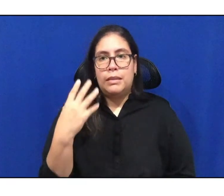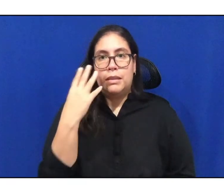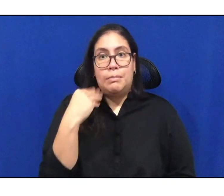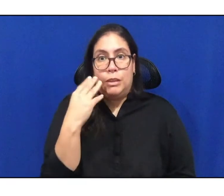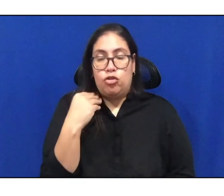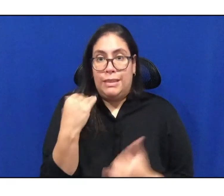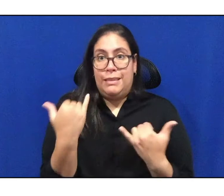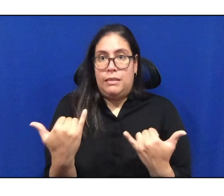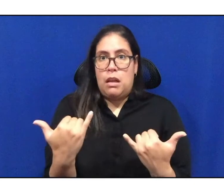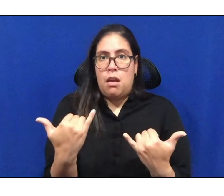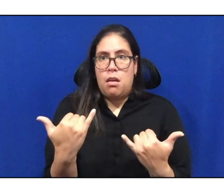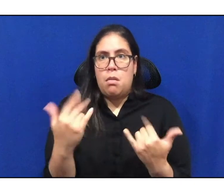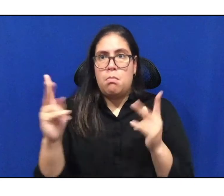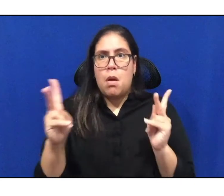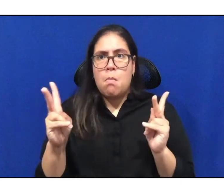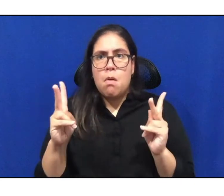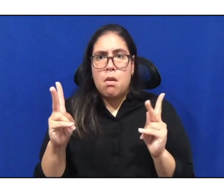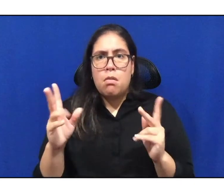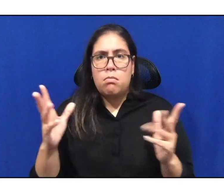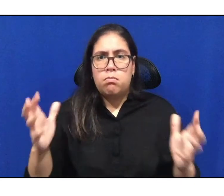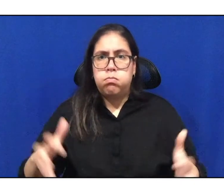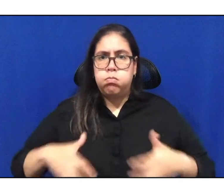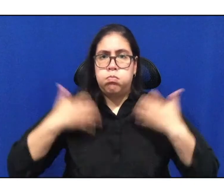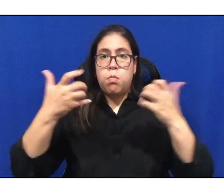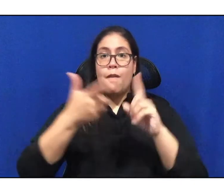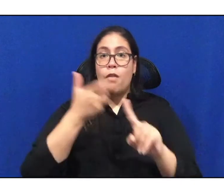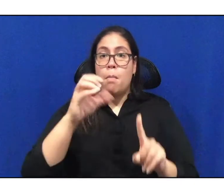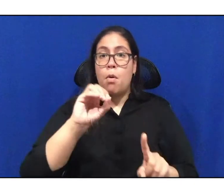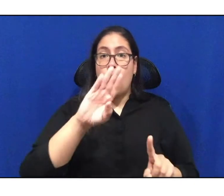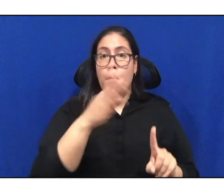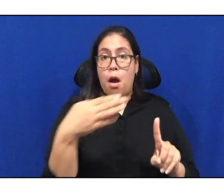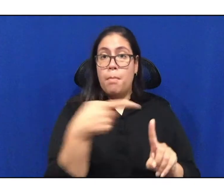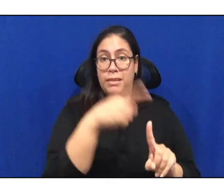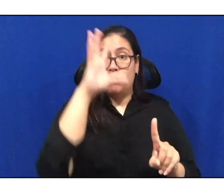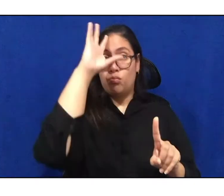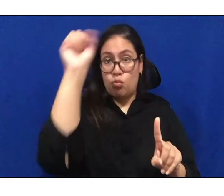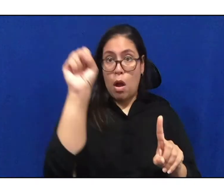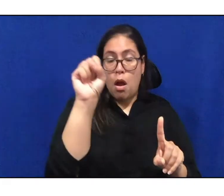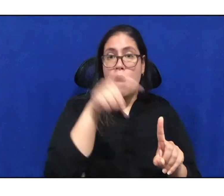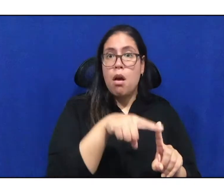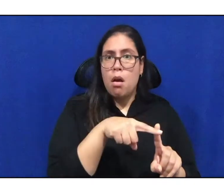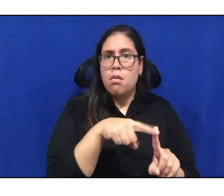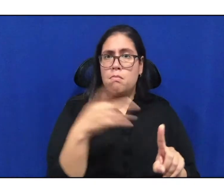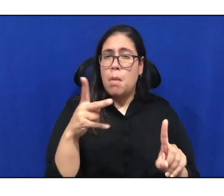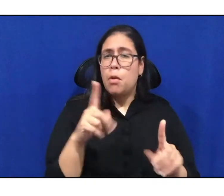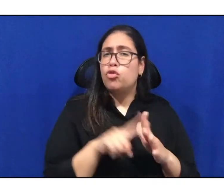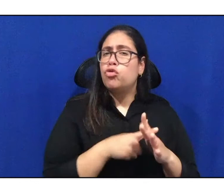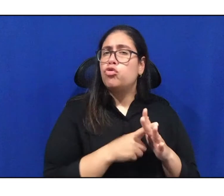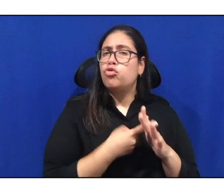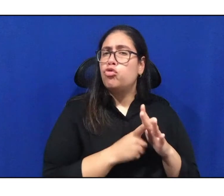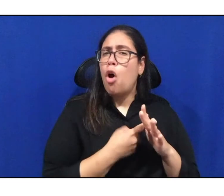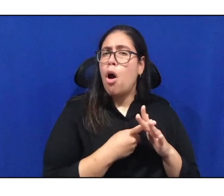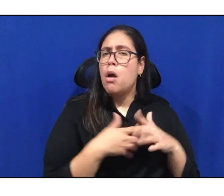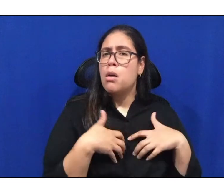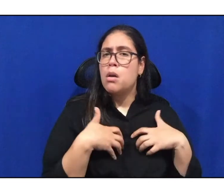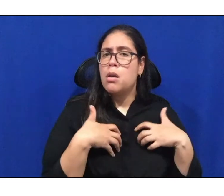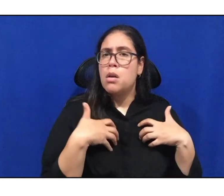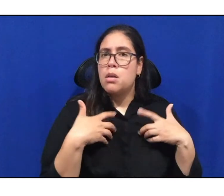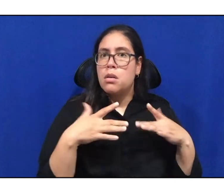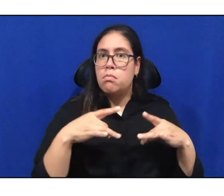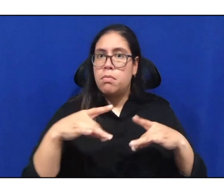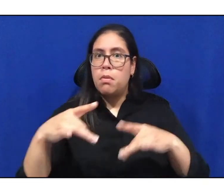happen under Obama's presidency really pick up speed. in the post-Trump moment,